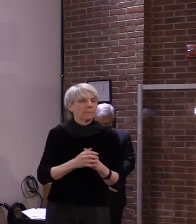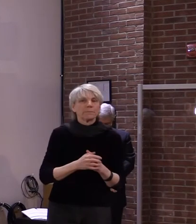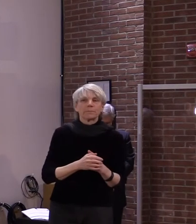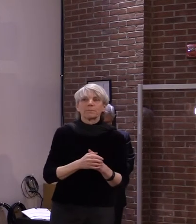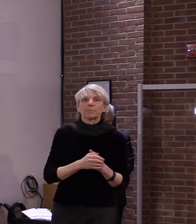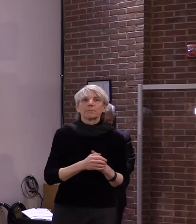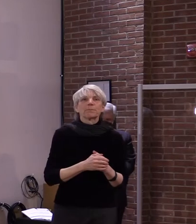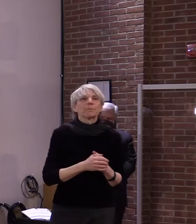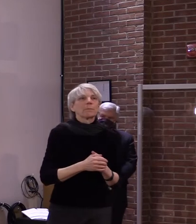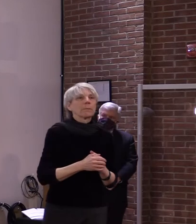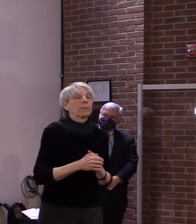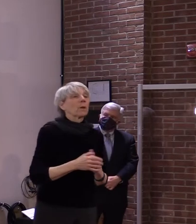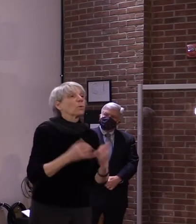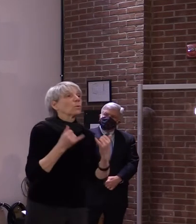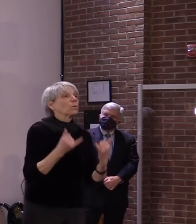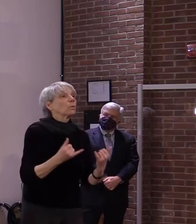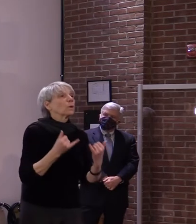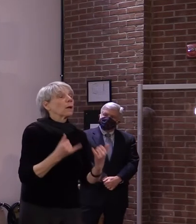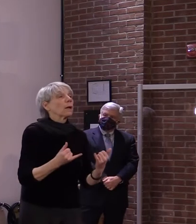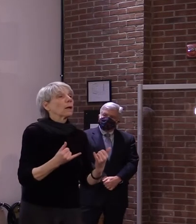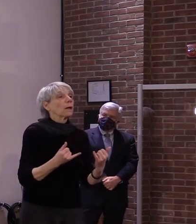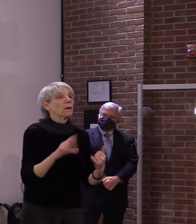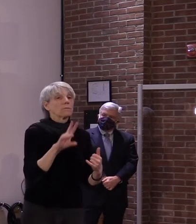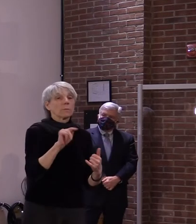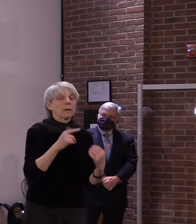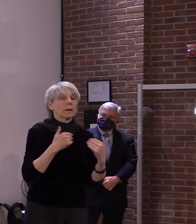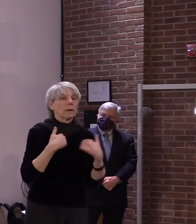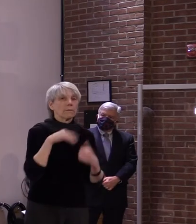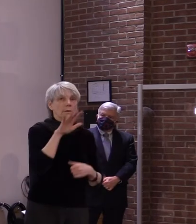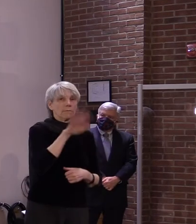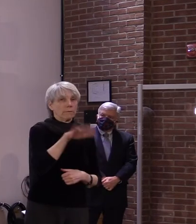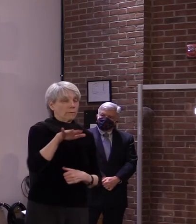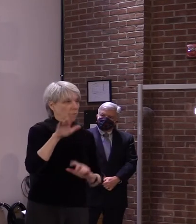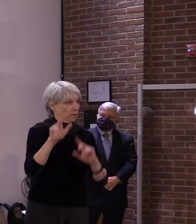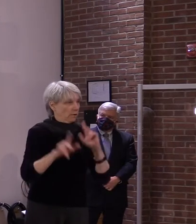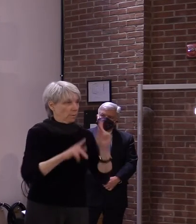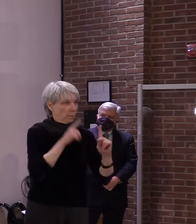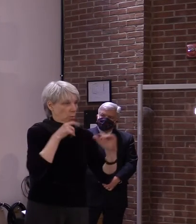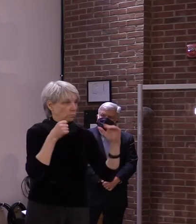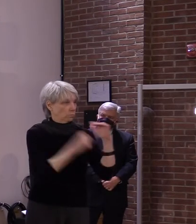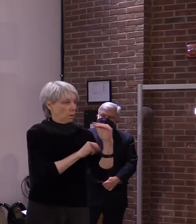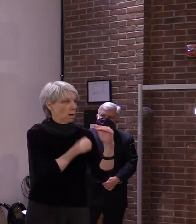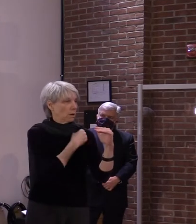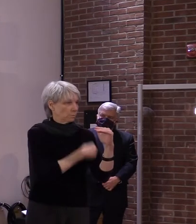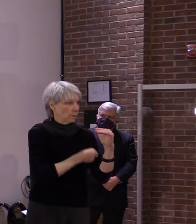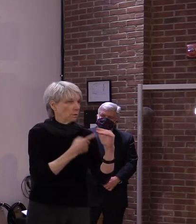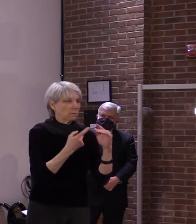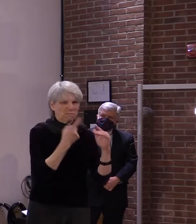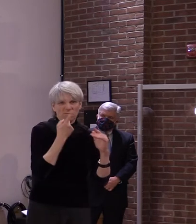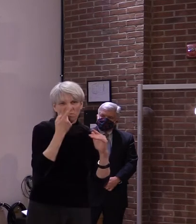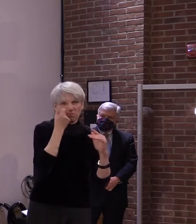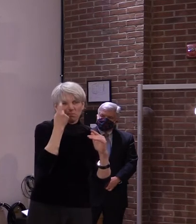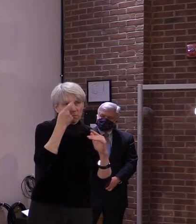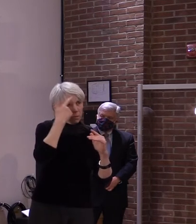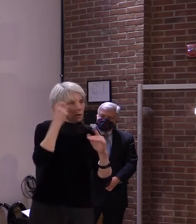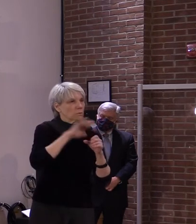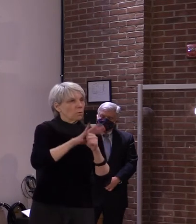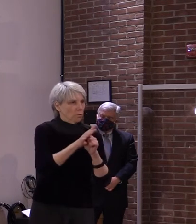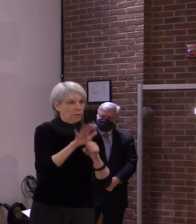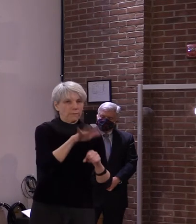today's hospitalization number is 55. we've come down from where it was briefly in the 60